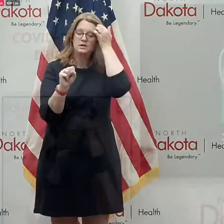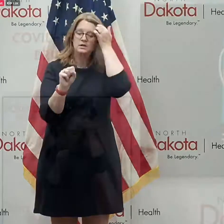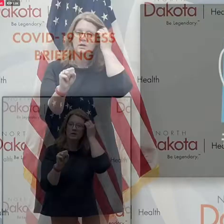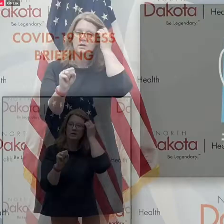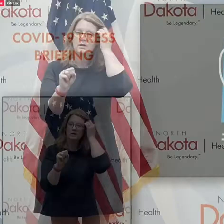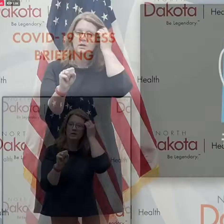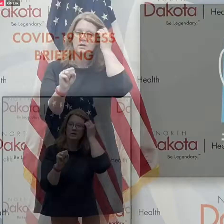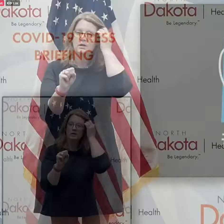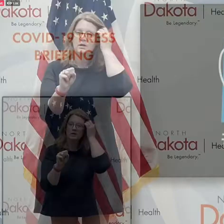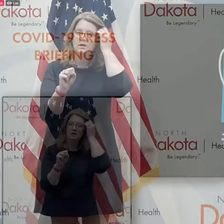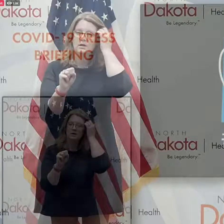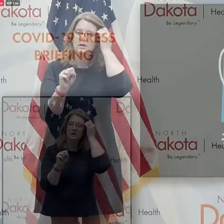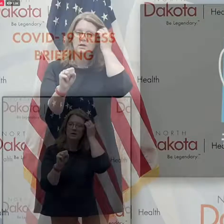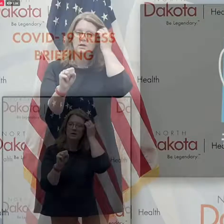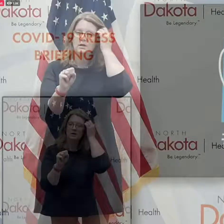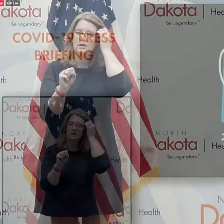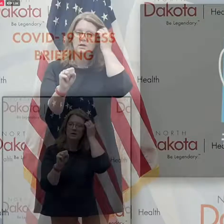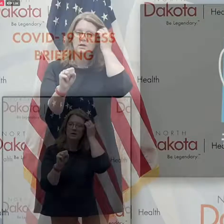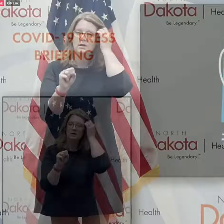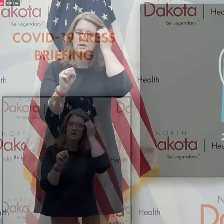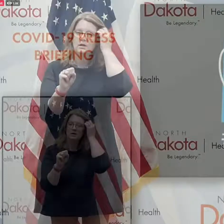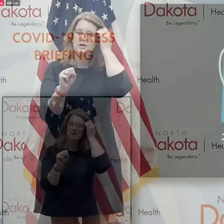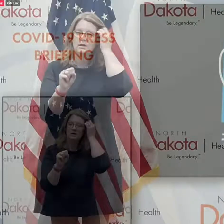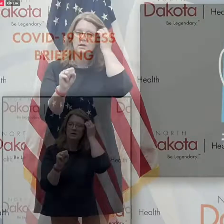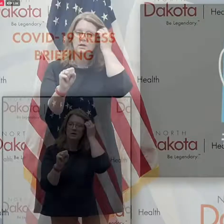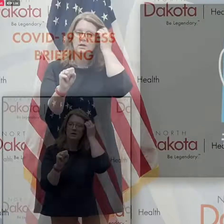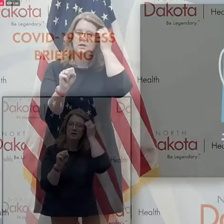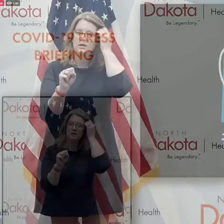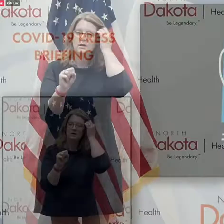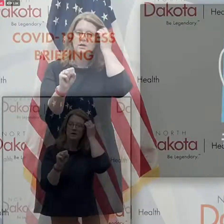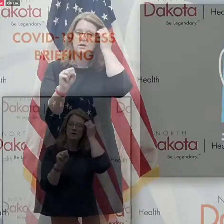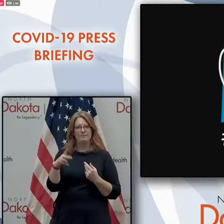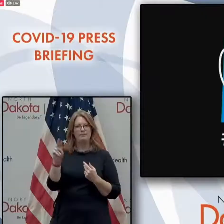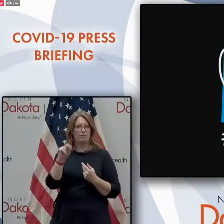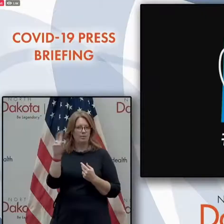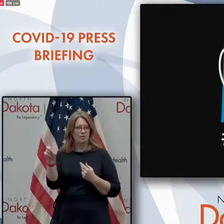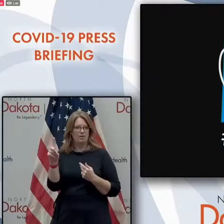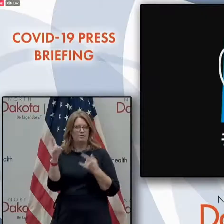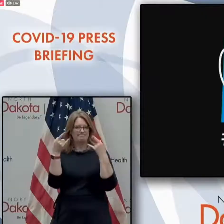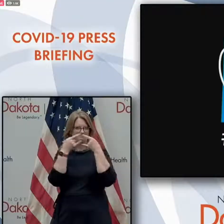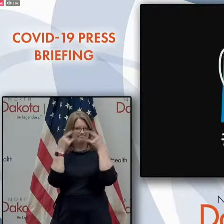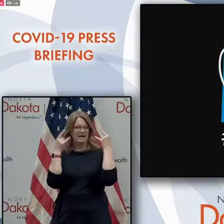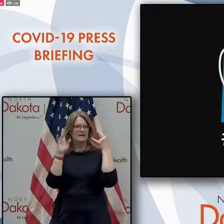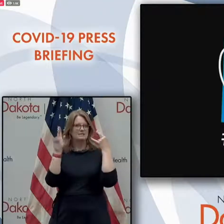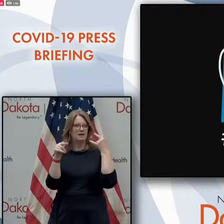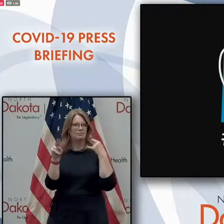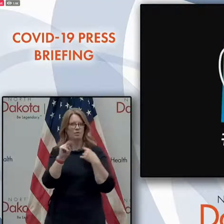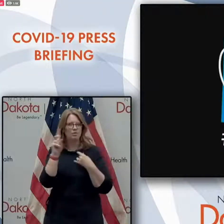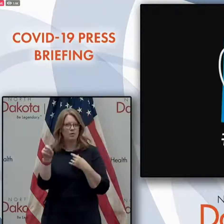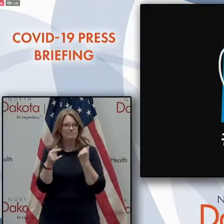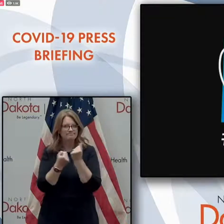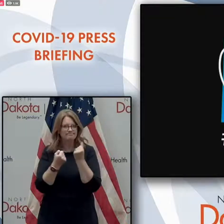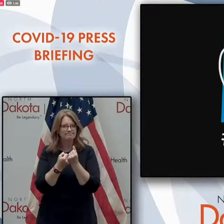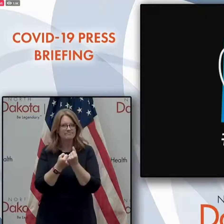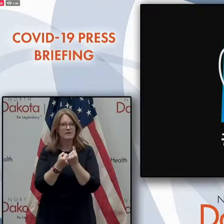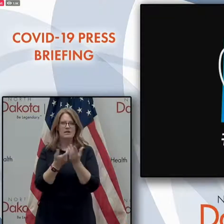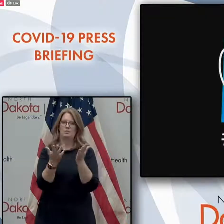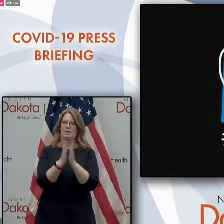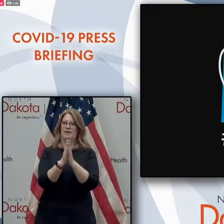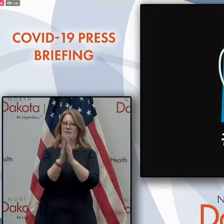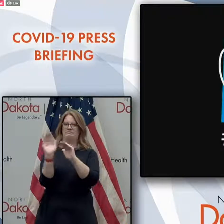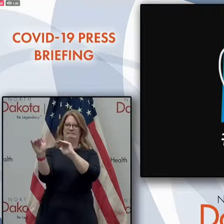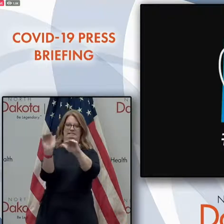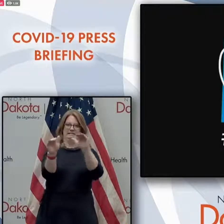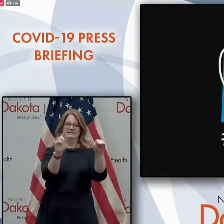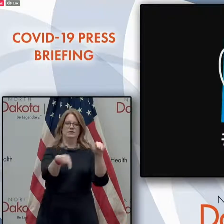the Mask Up North Dakota campaign and asked you to partner with us to be